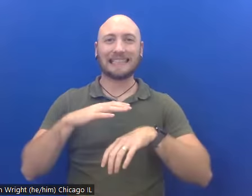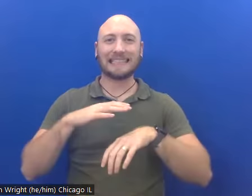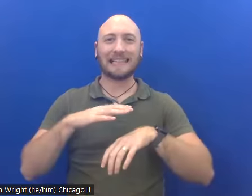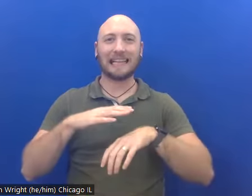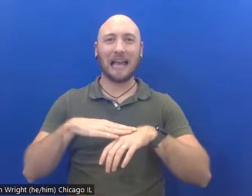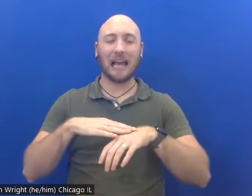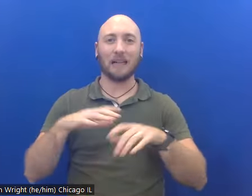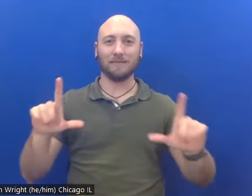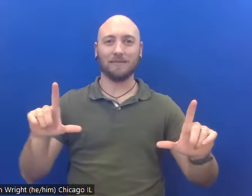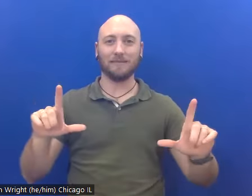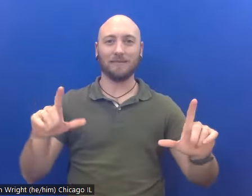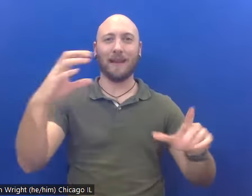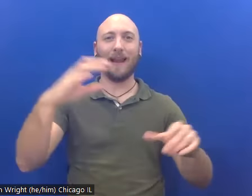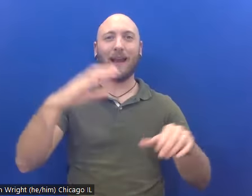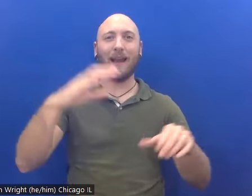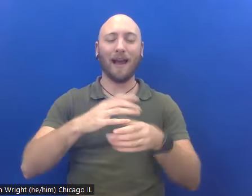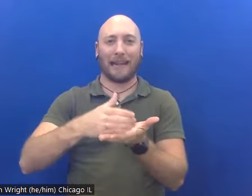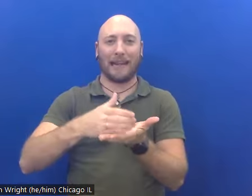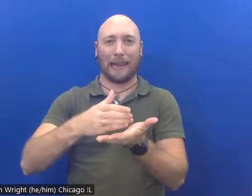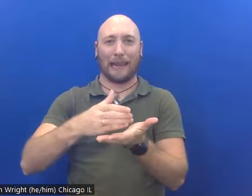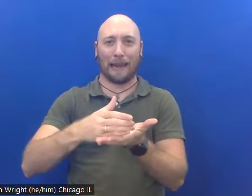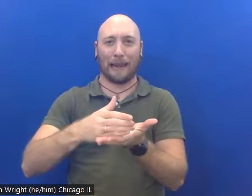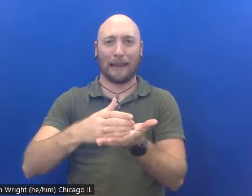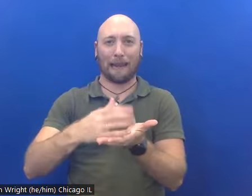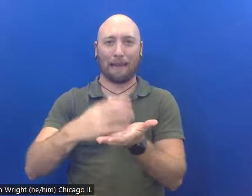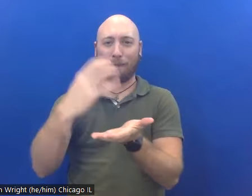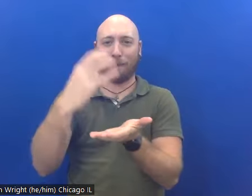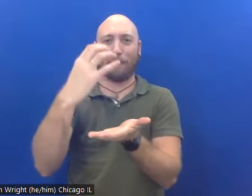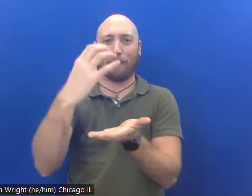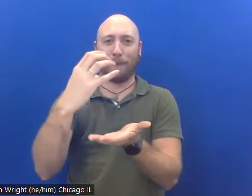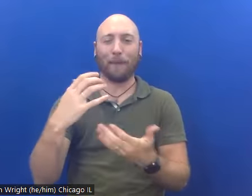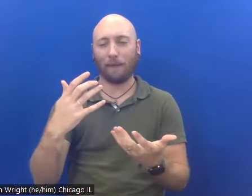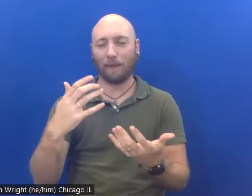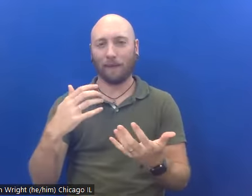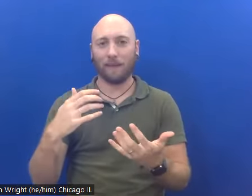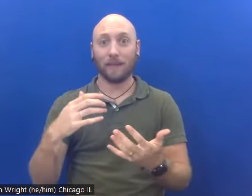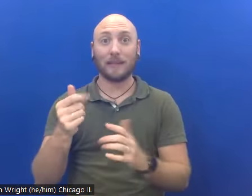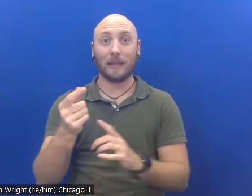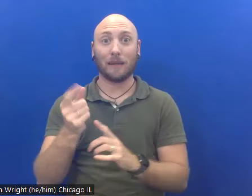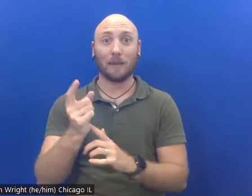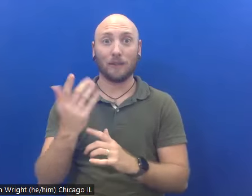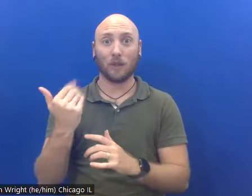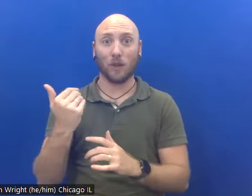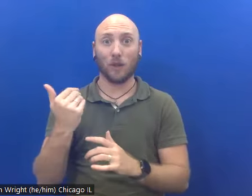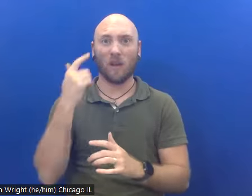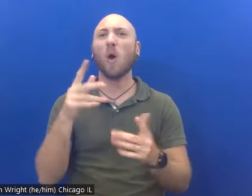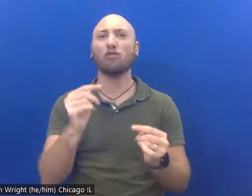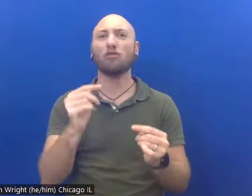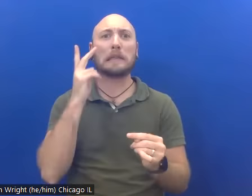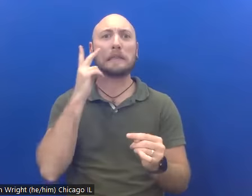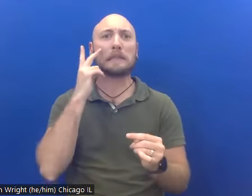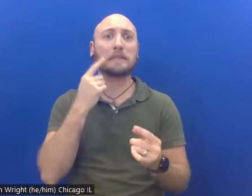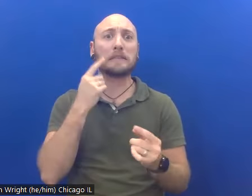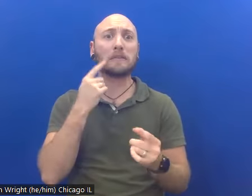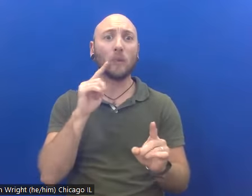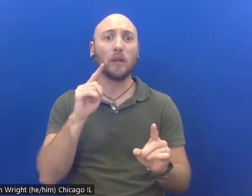nuts container and a little plastic thing because I 10 minutes before I figured let me see if my camera works. I realized I didn't have Zoom downloaded. I